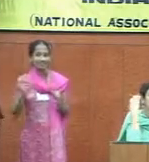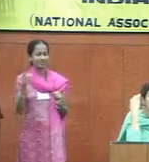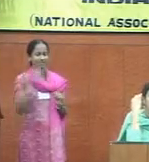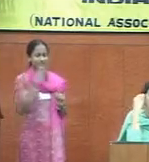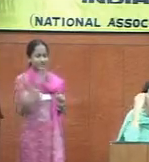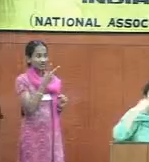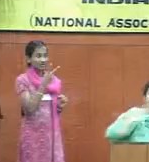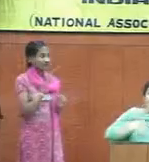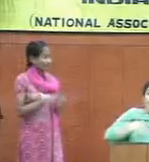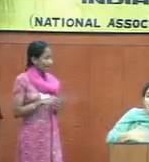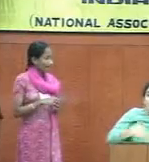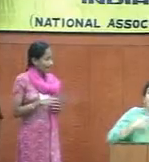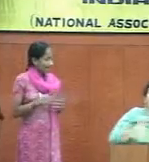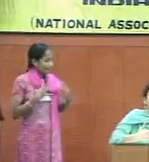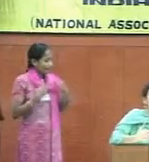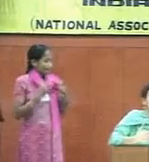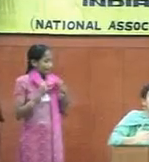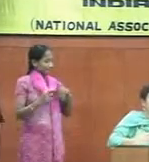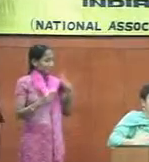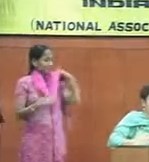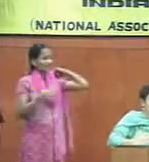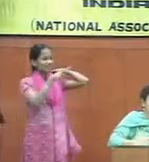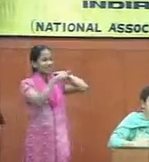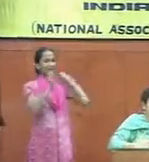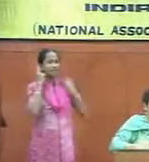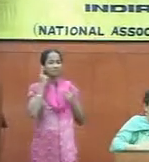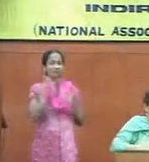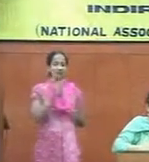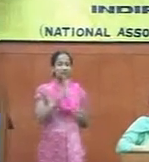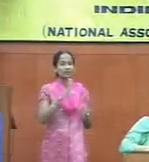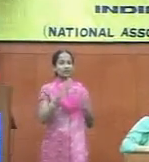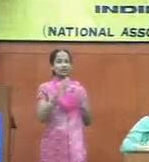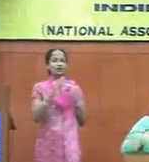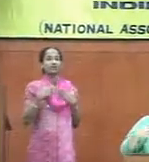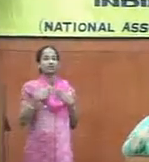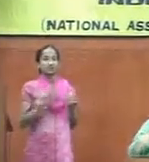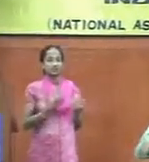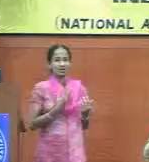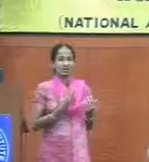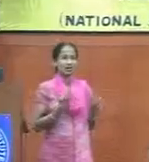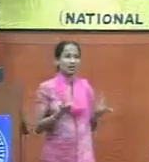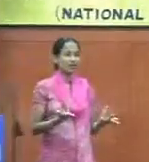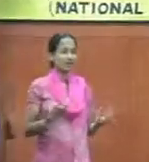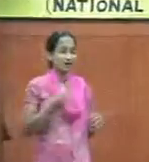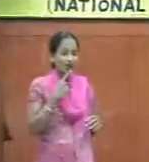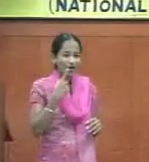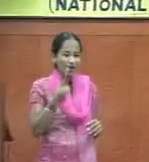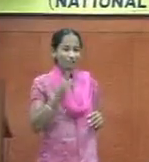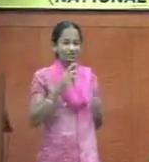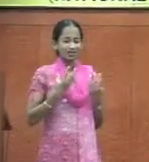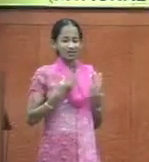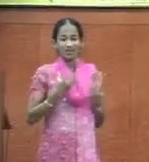I heard, you should have seen how scared they felt and what they were